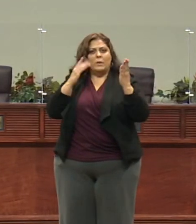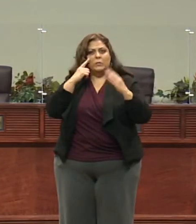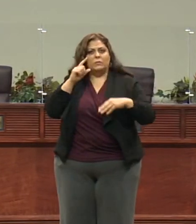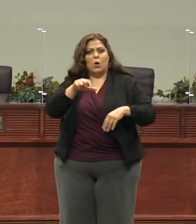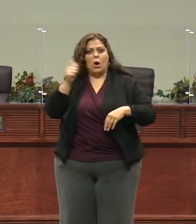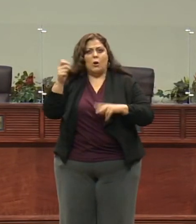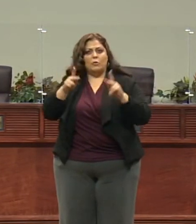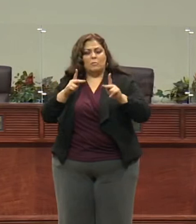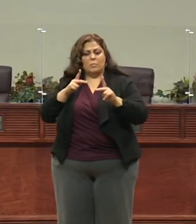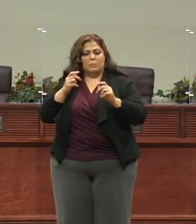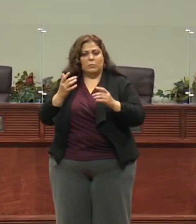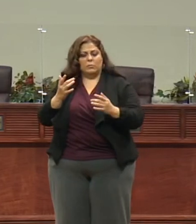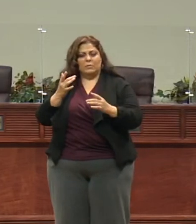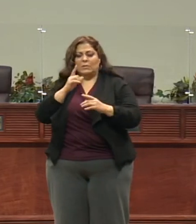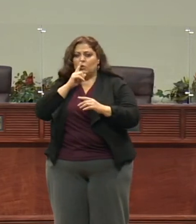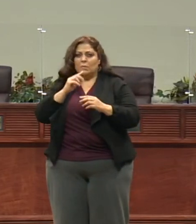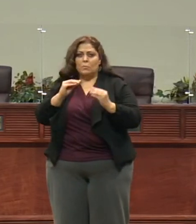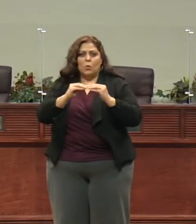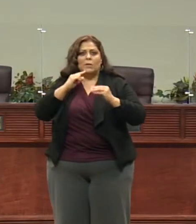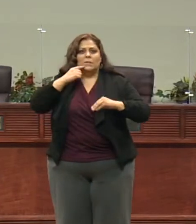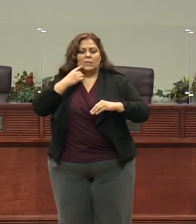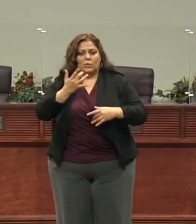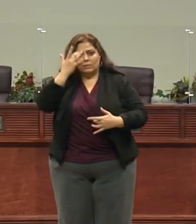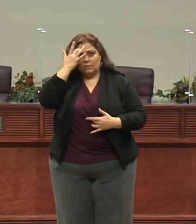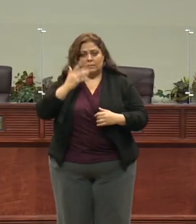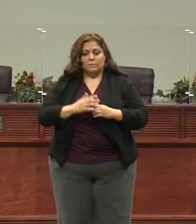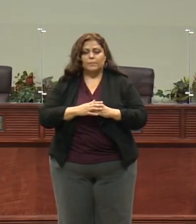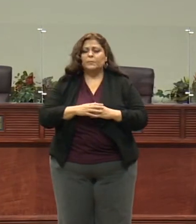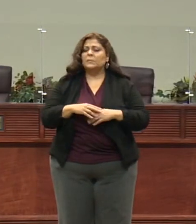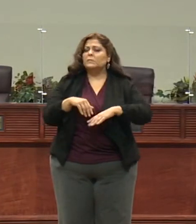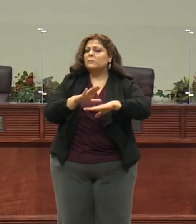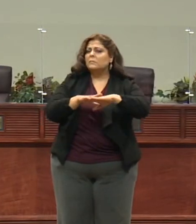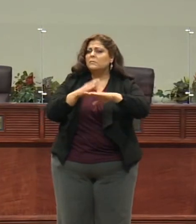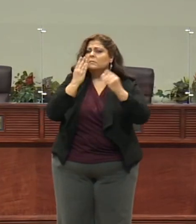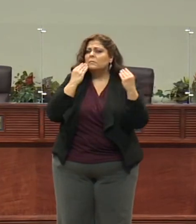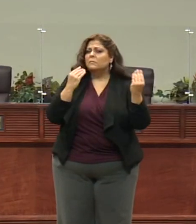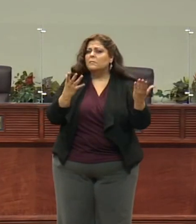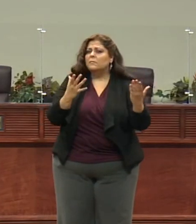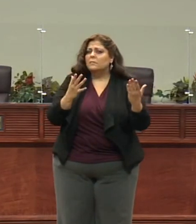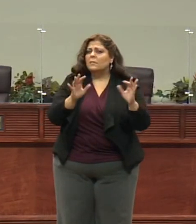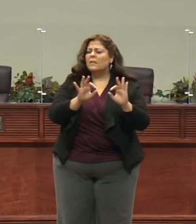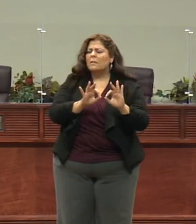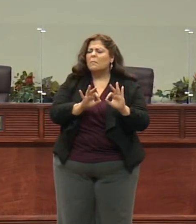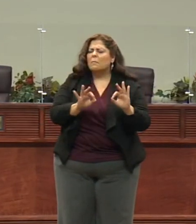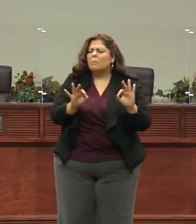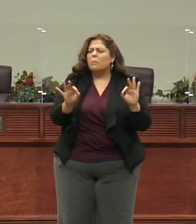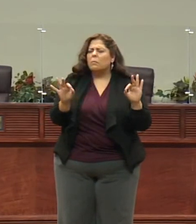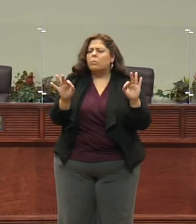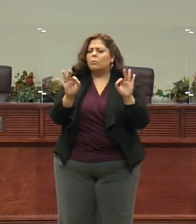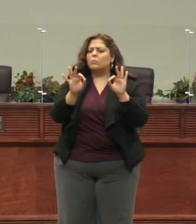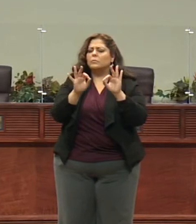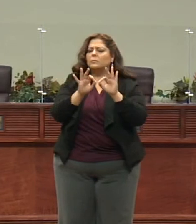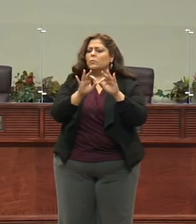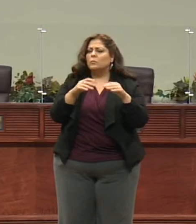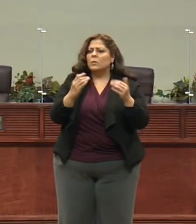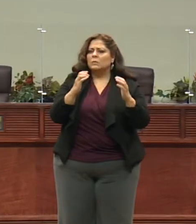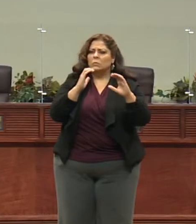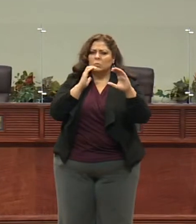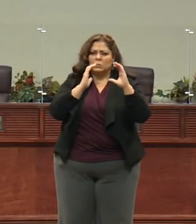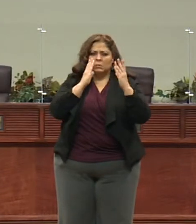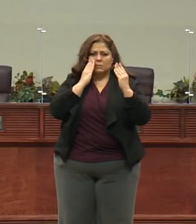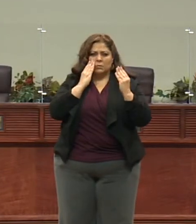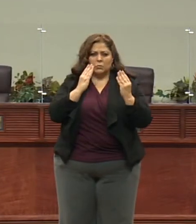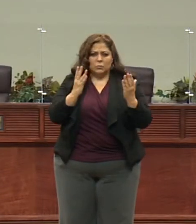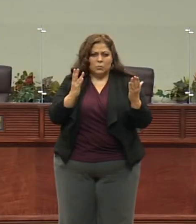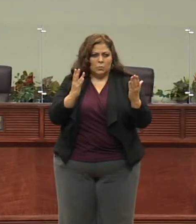share with all of you that we are seeing. And it's important, I believe, to communicate to all of you and